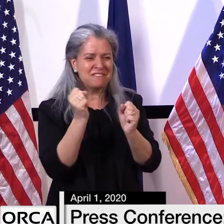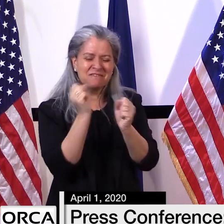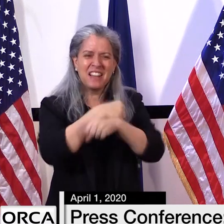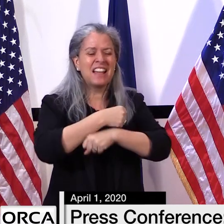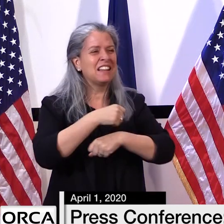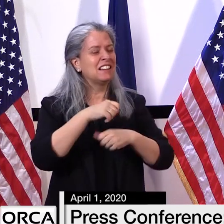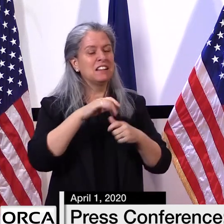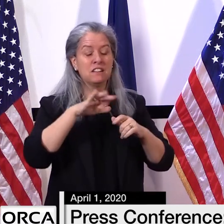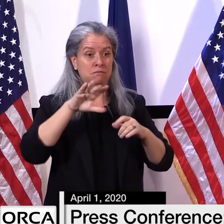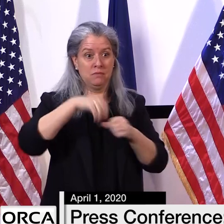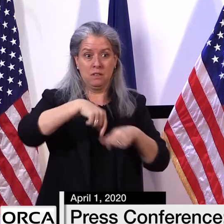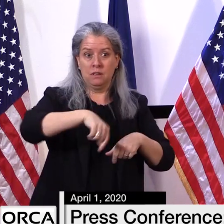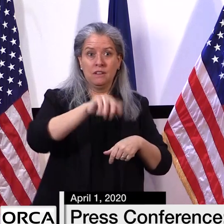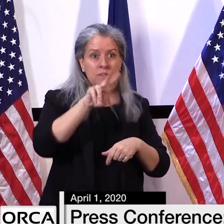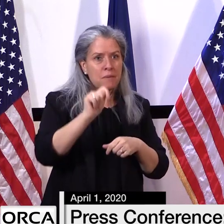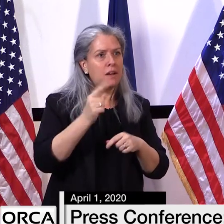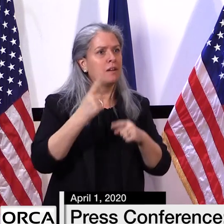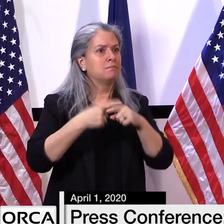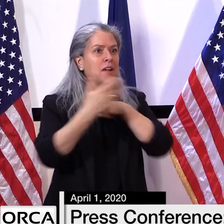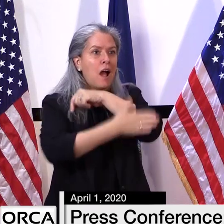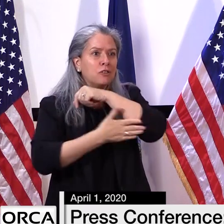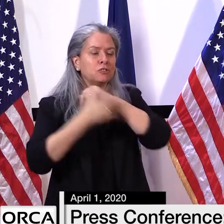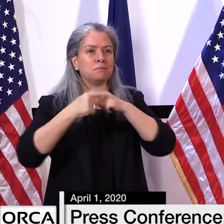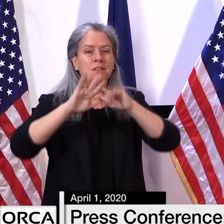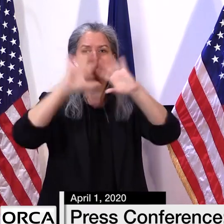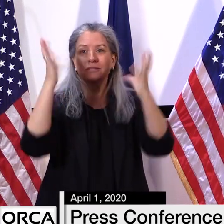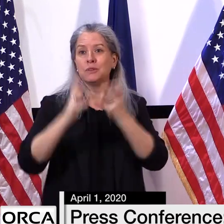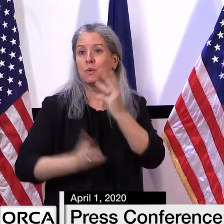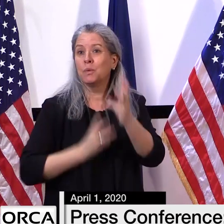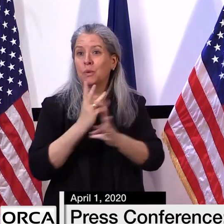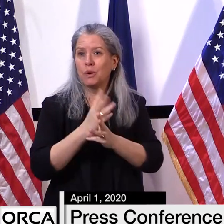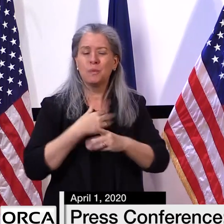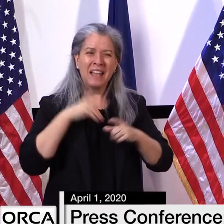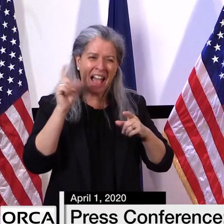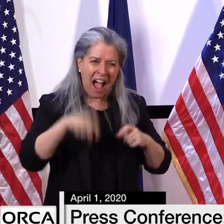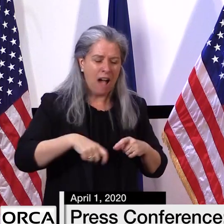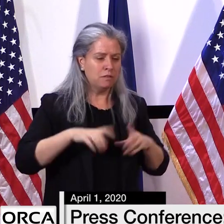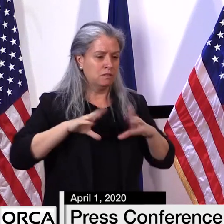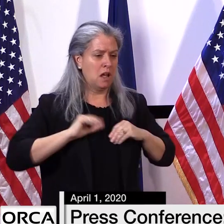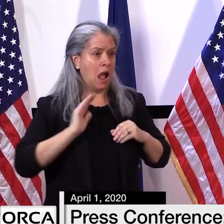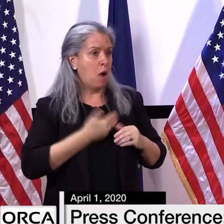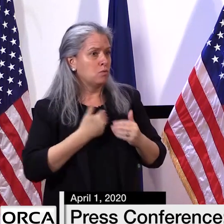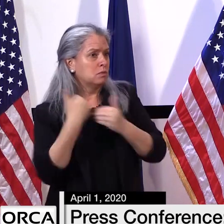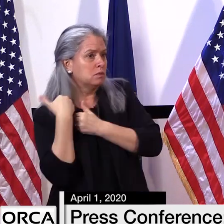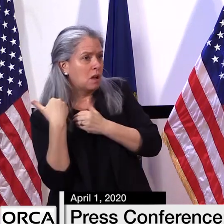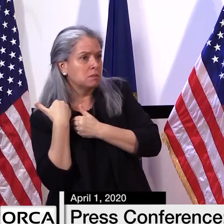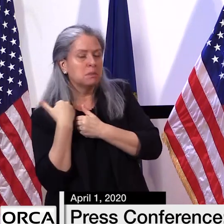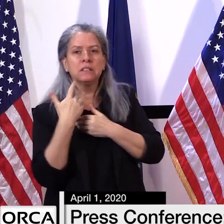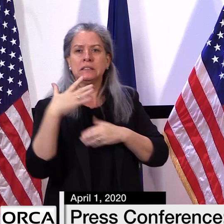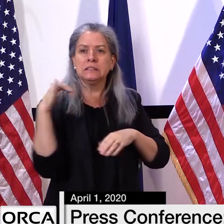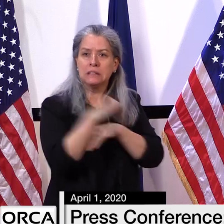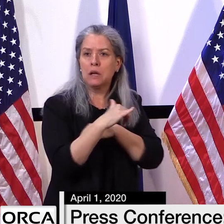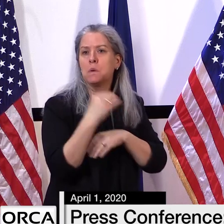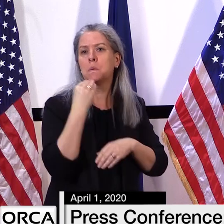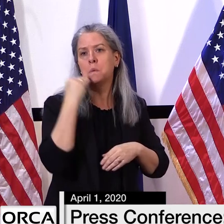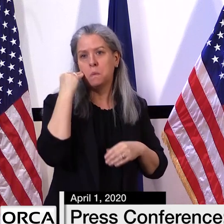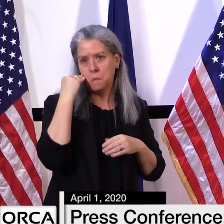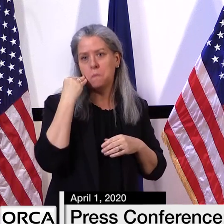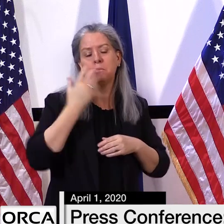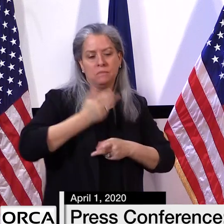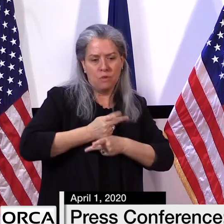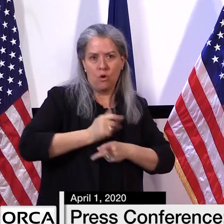most parts of the world in the way we're doing this, by really taking this within our hands. I want